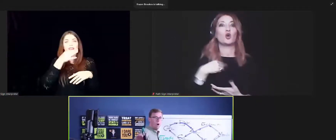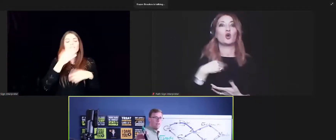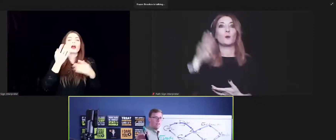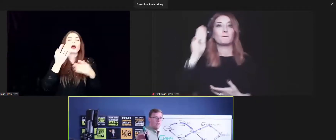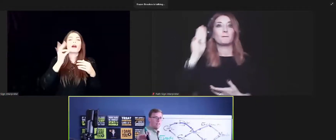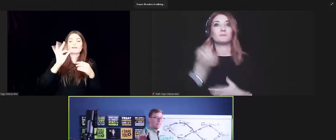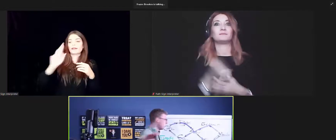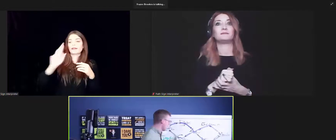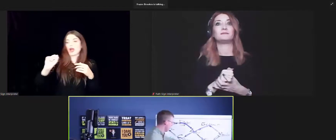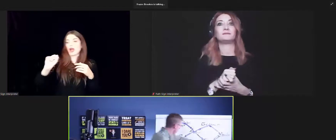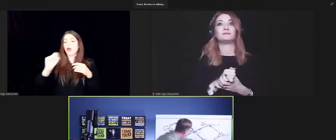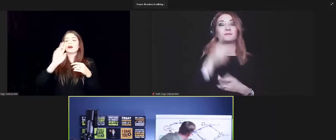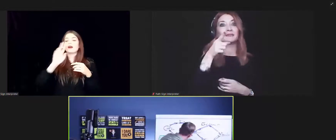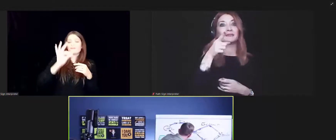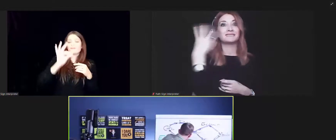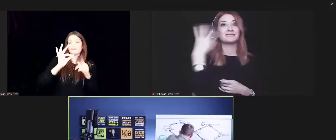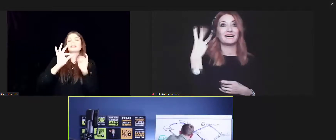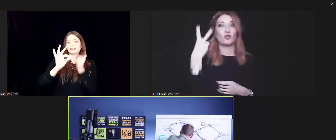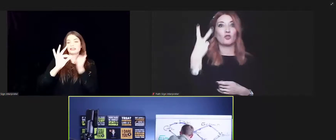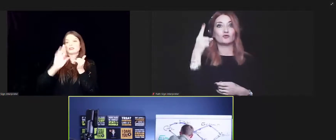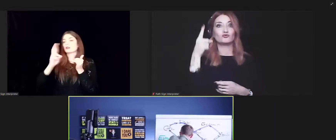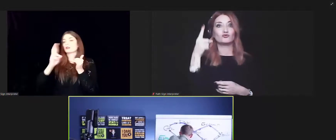1, go.